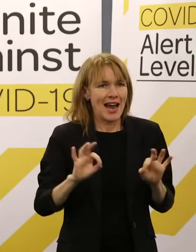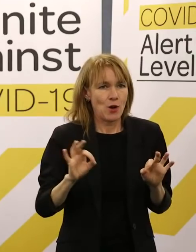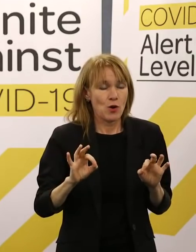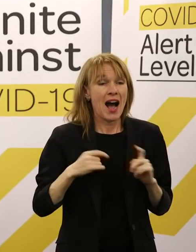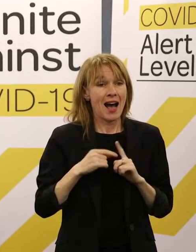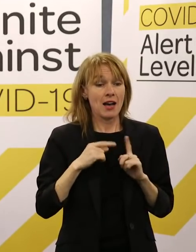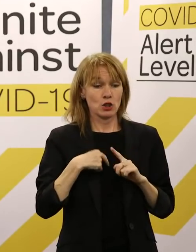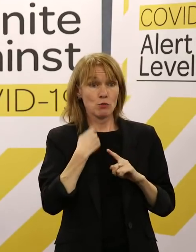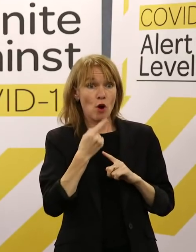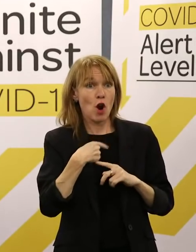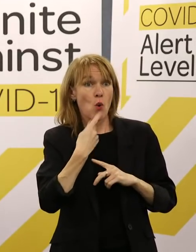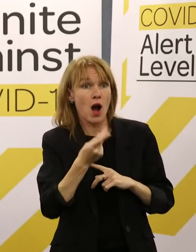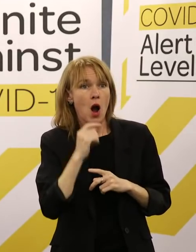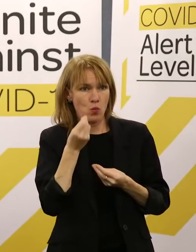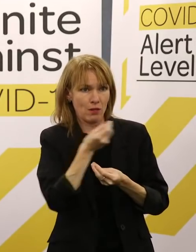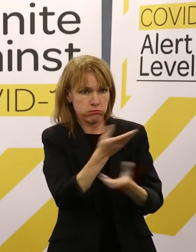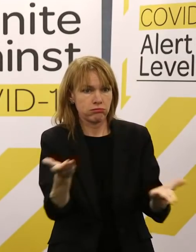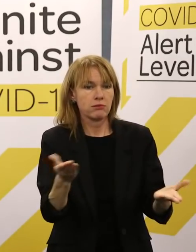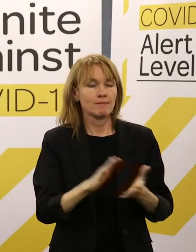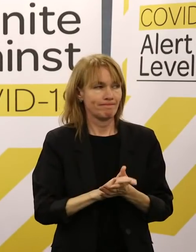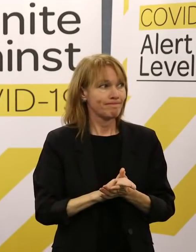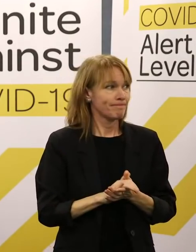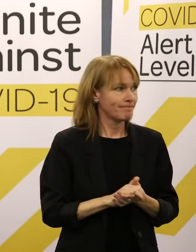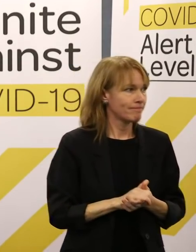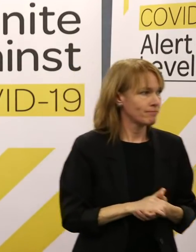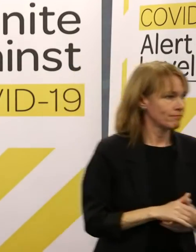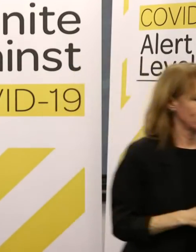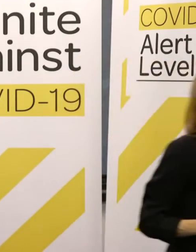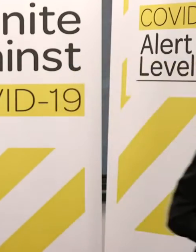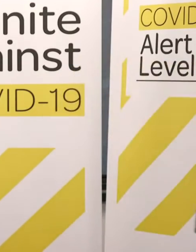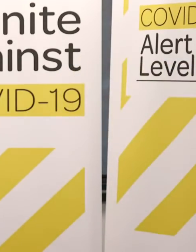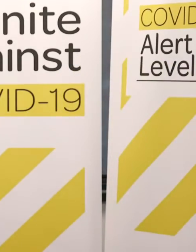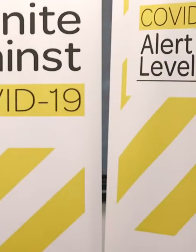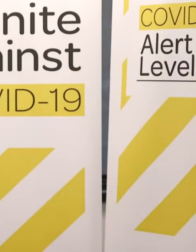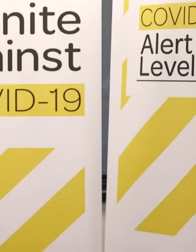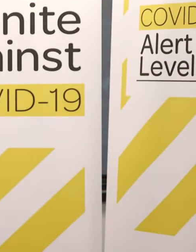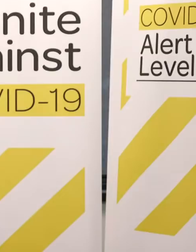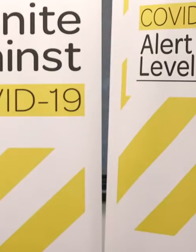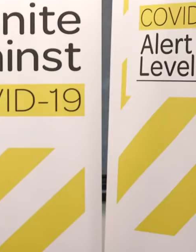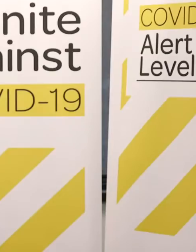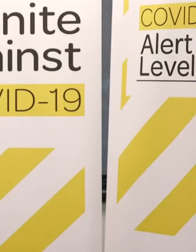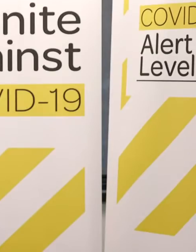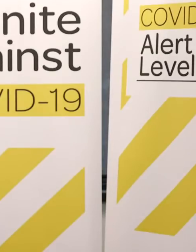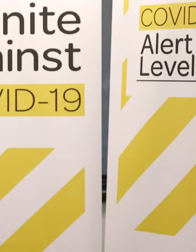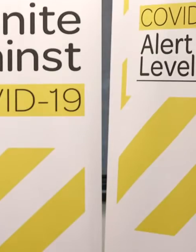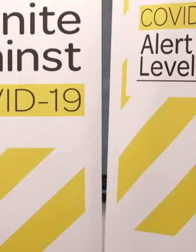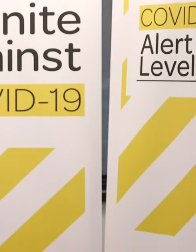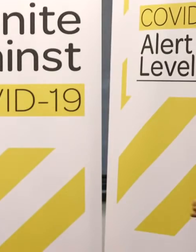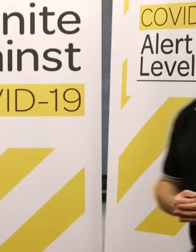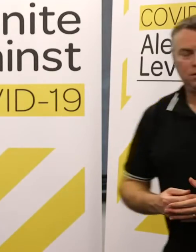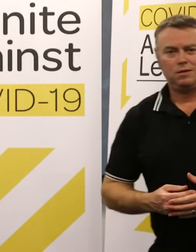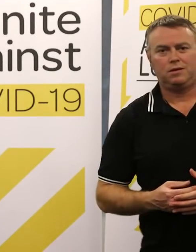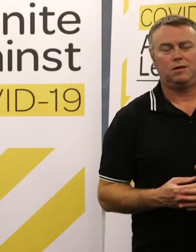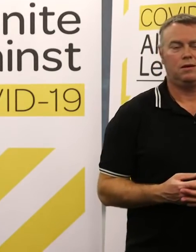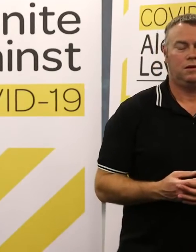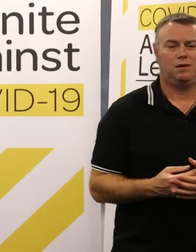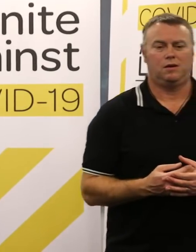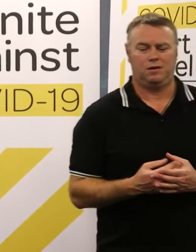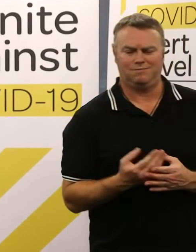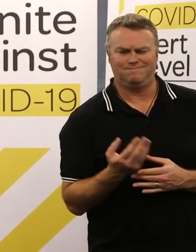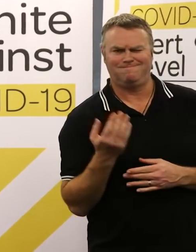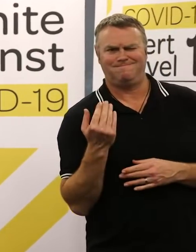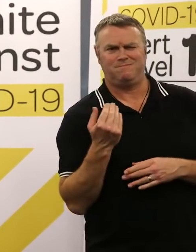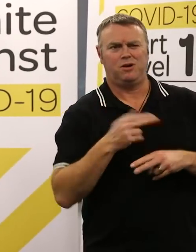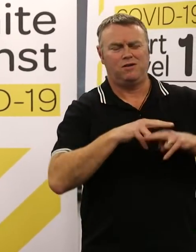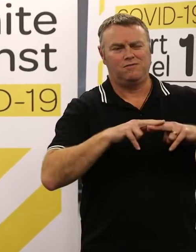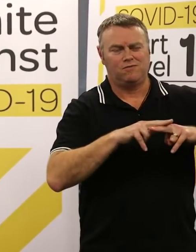the documents that was released on Friday was a report to Cabinet, those weekly kind of COVID-19 updates that they were getting. Yes. It was the last one in late May